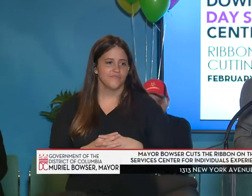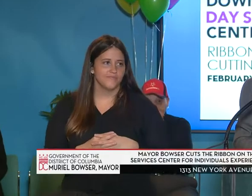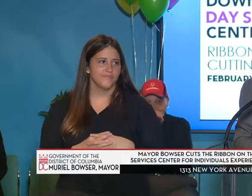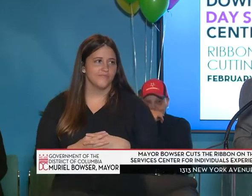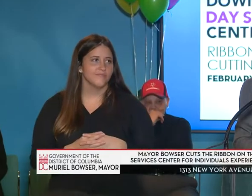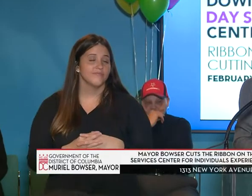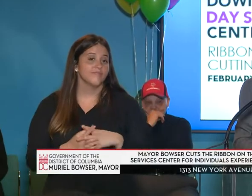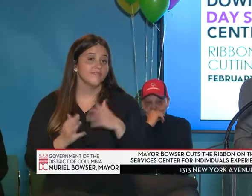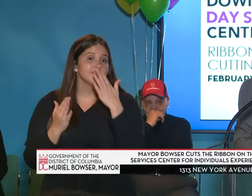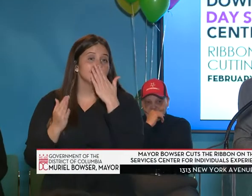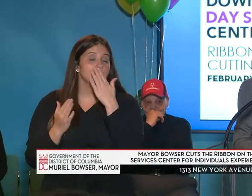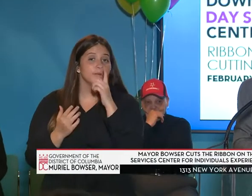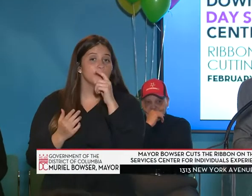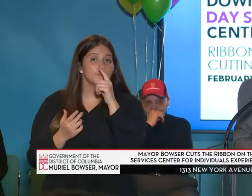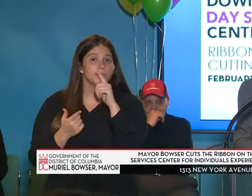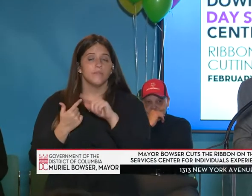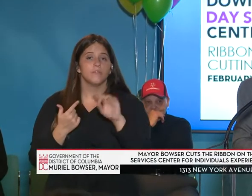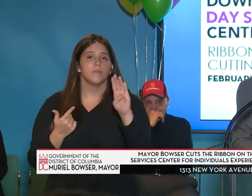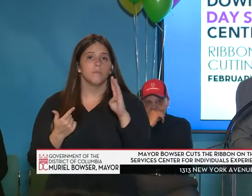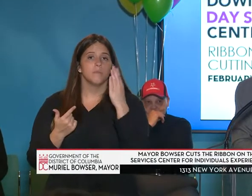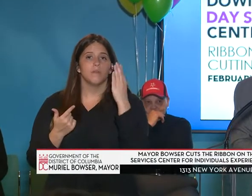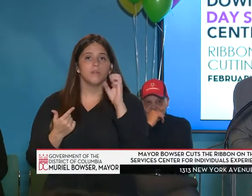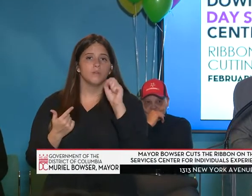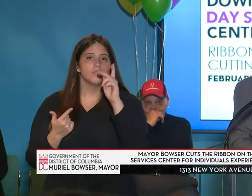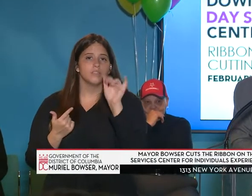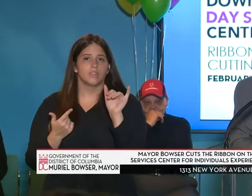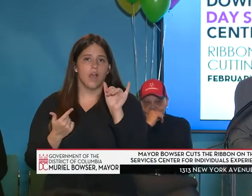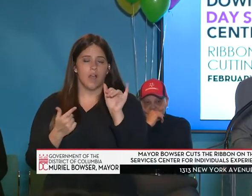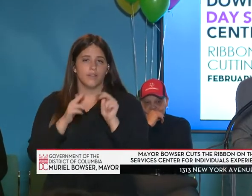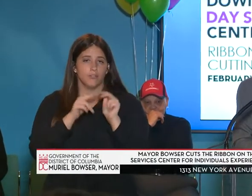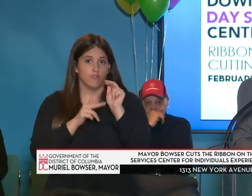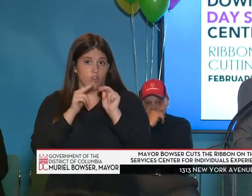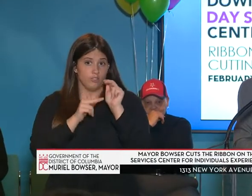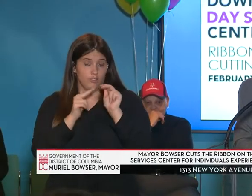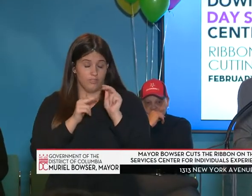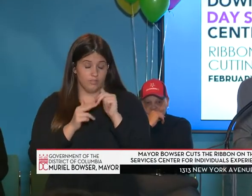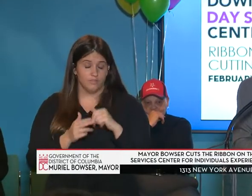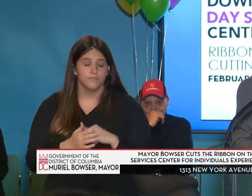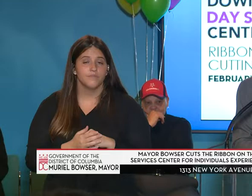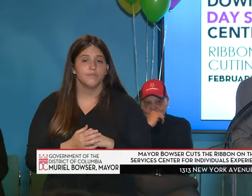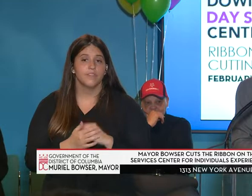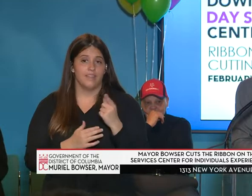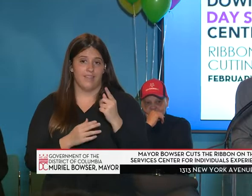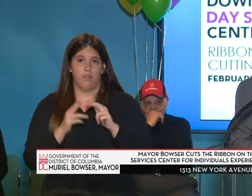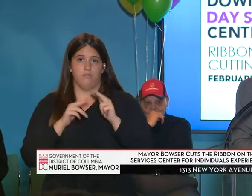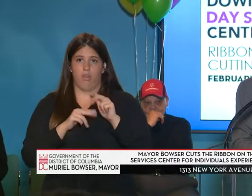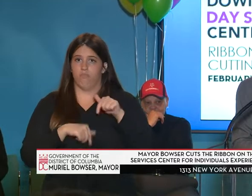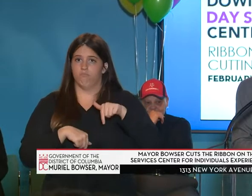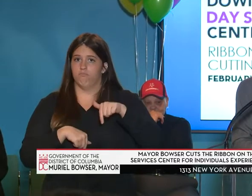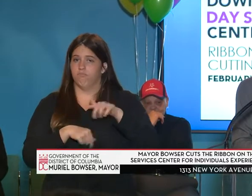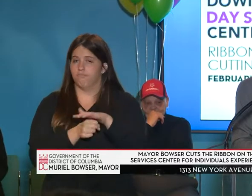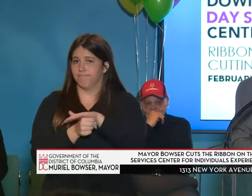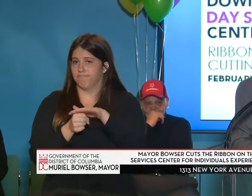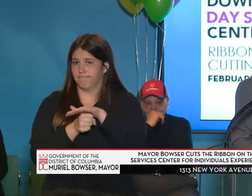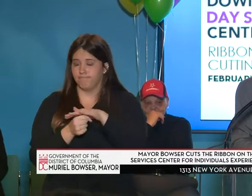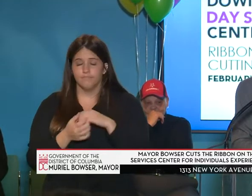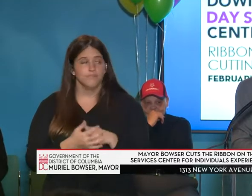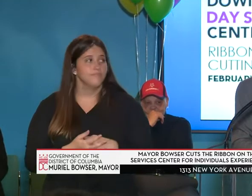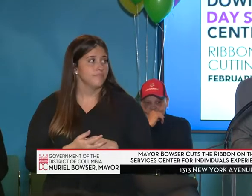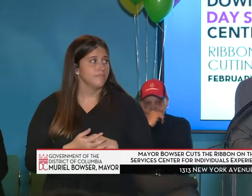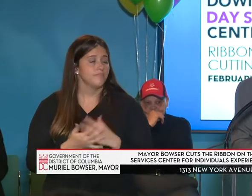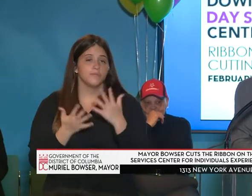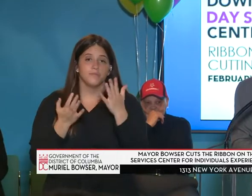Our thanks also to Blue Sky Construction, who built out the space. And I also really want to